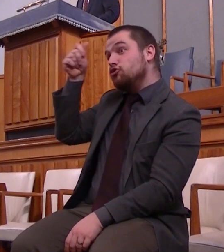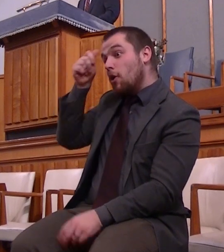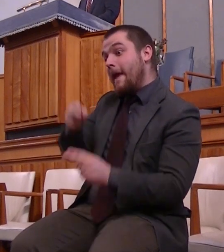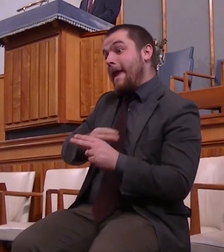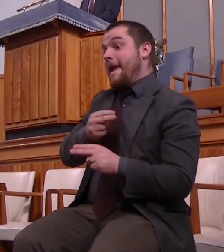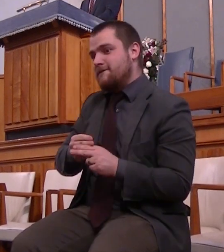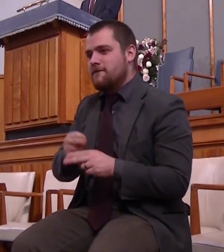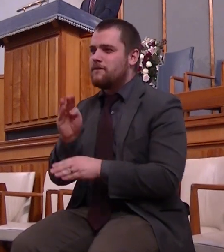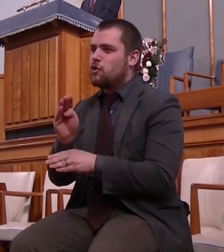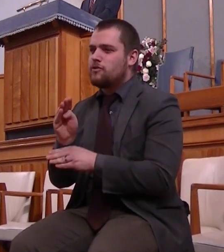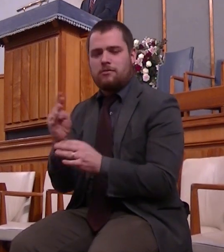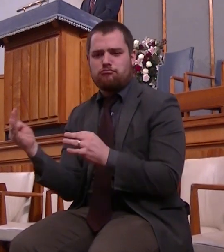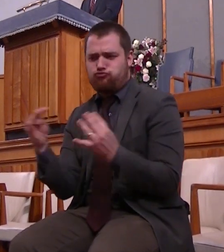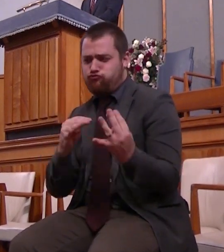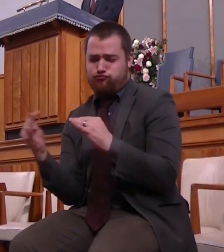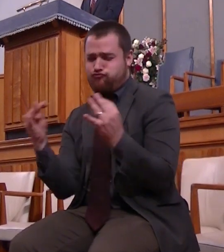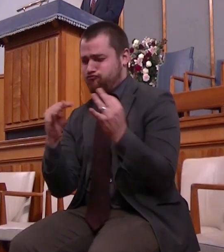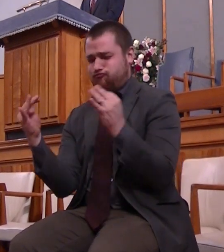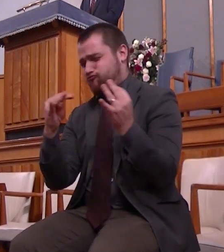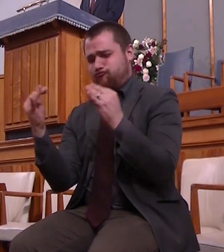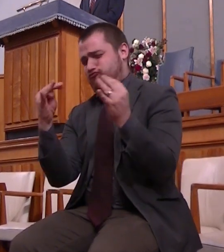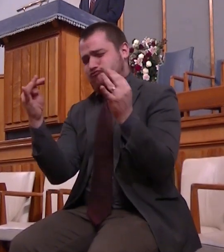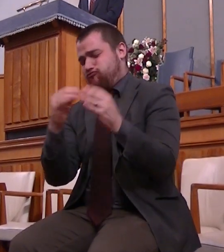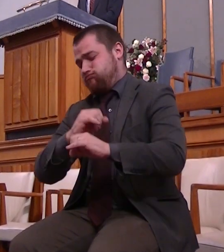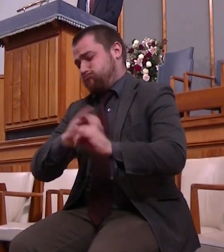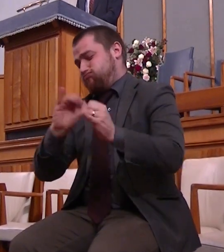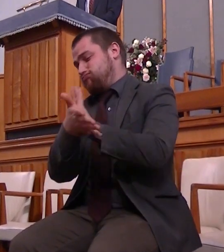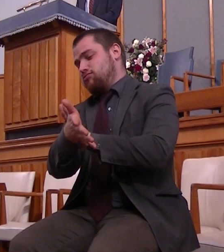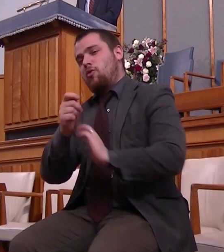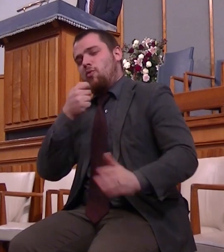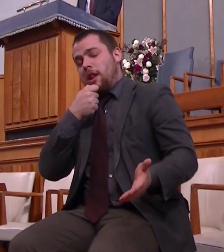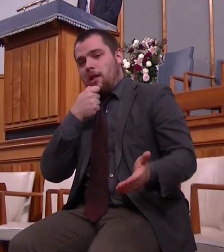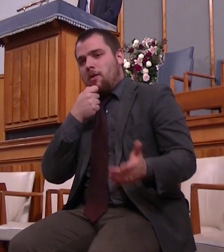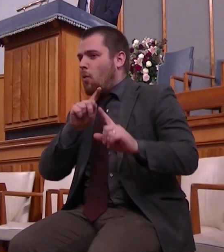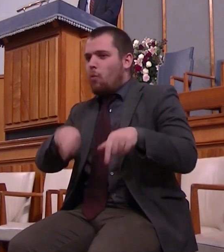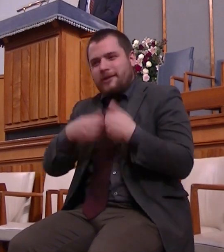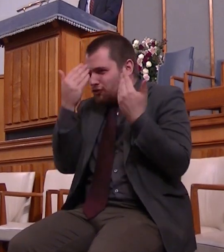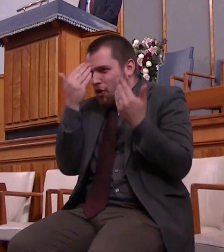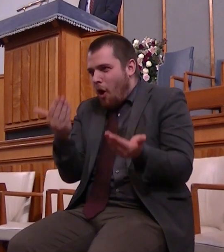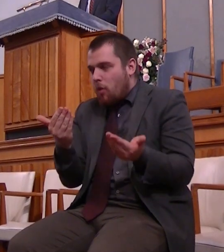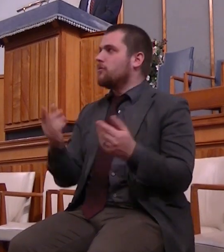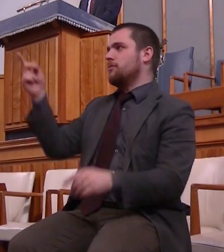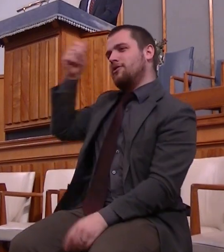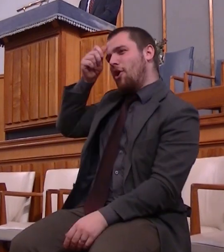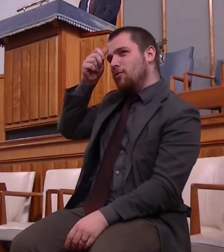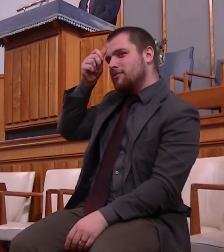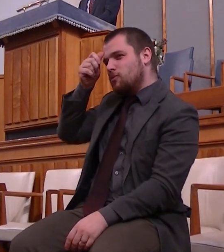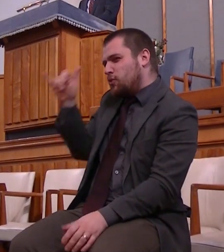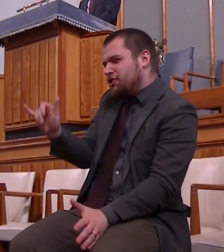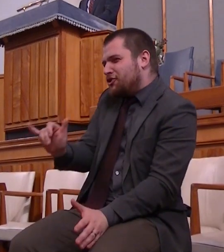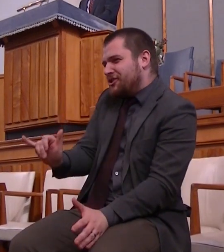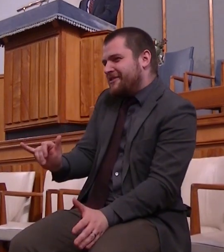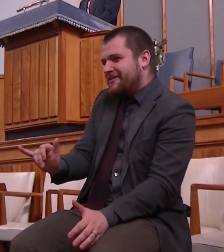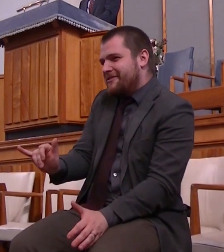out of control, but that's where they won't be the cause of the end. But God knows exactly. And he knows his